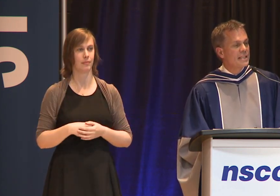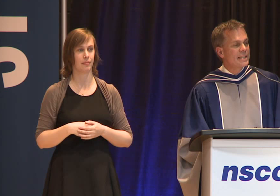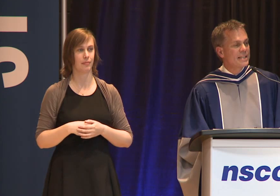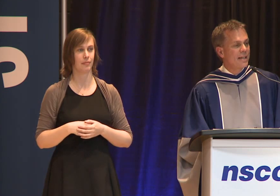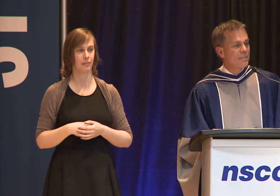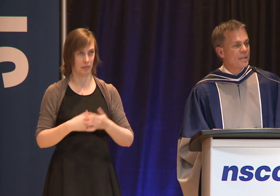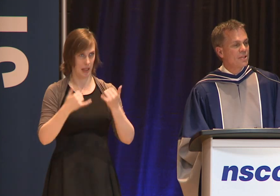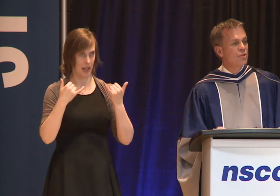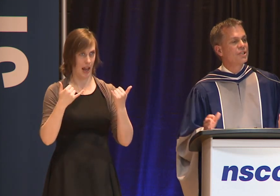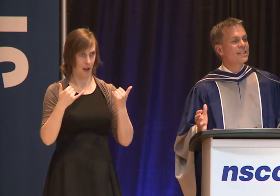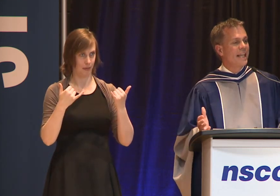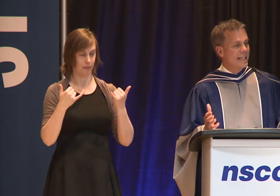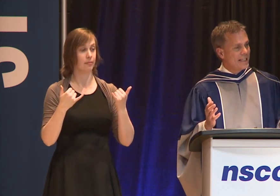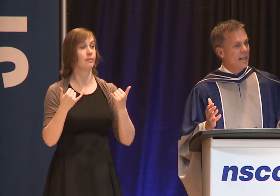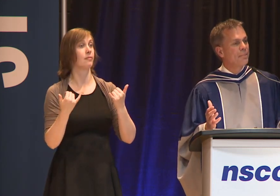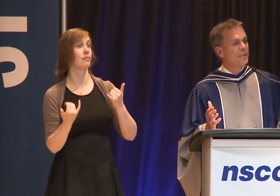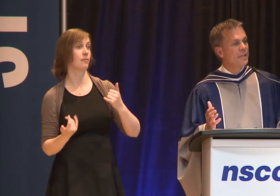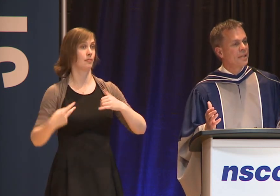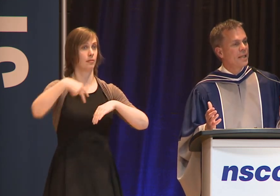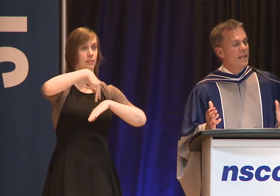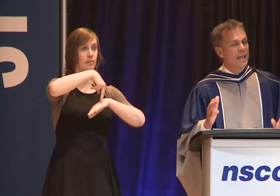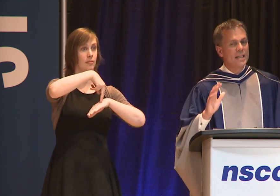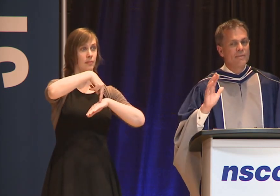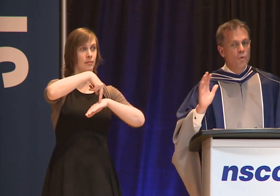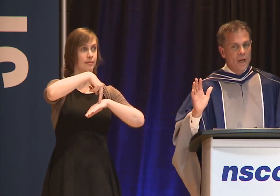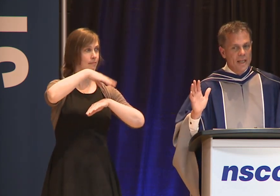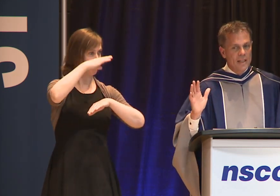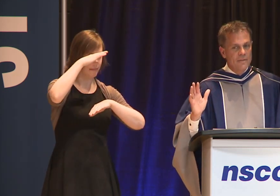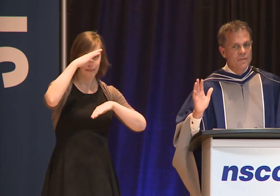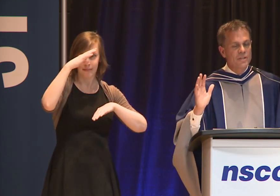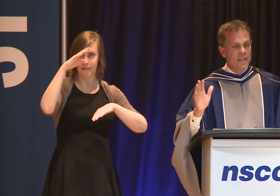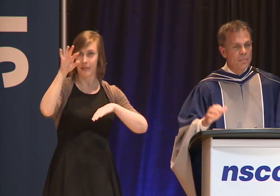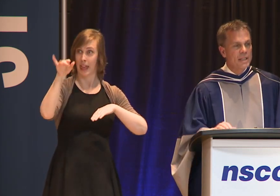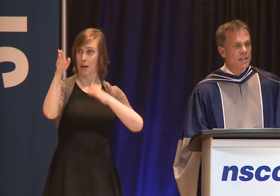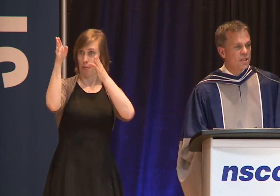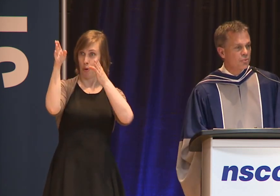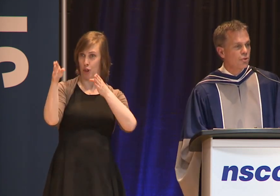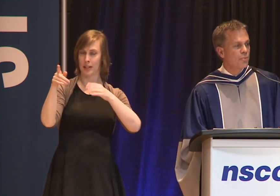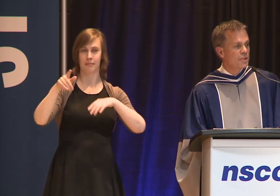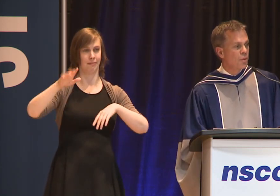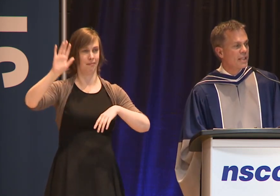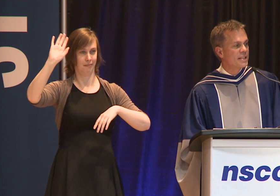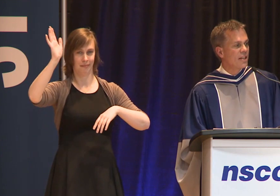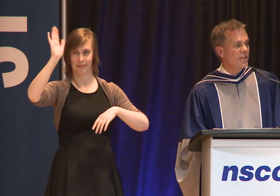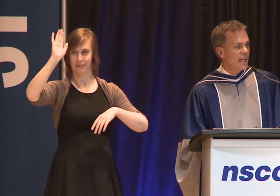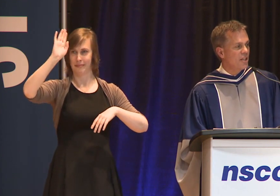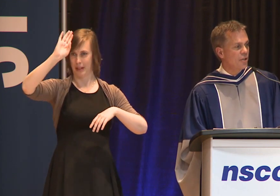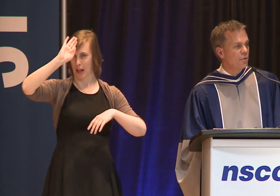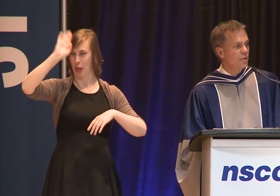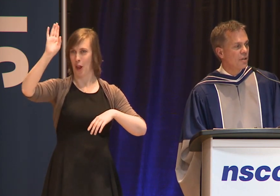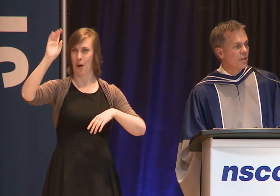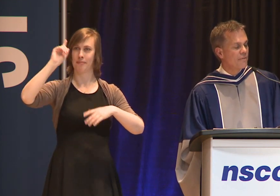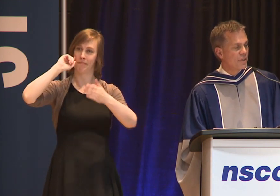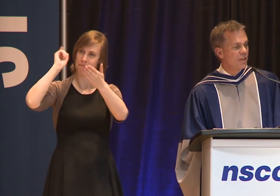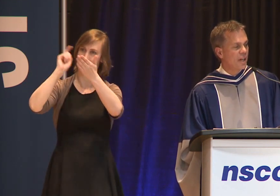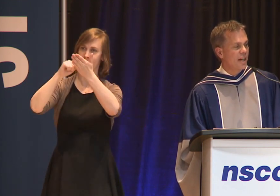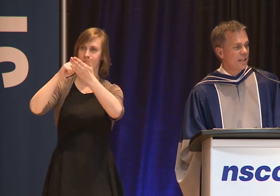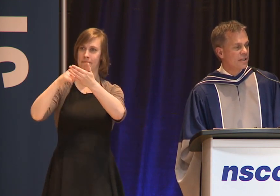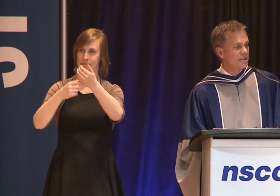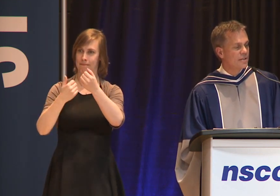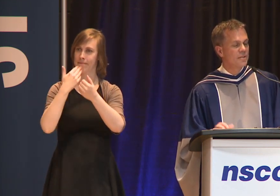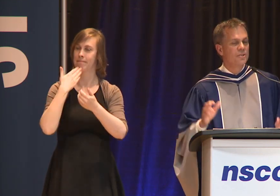as your last assignment, to stand up and give a wave to somebody in this room as a way to say thank you for